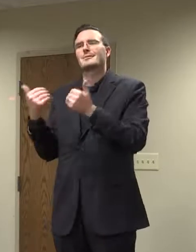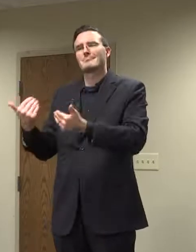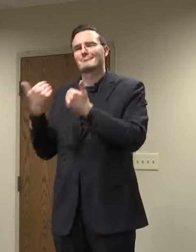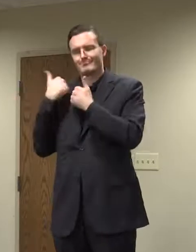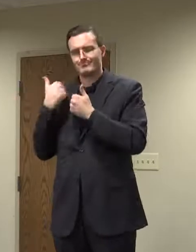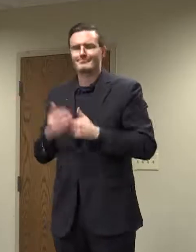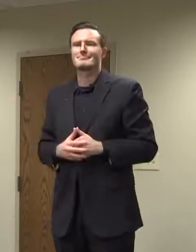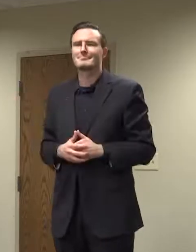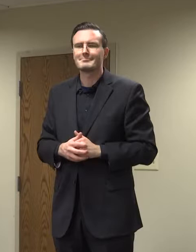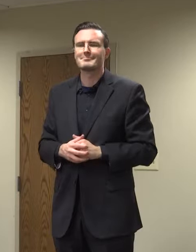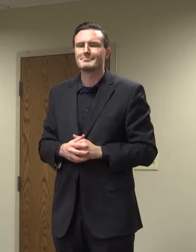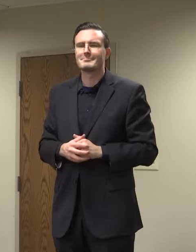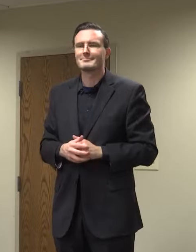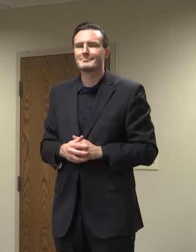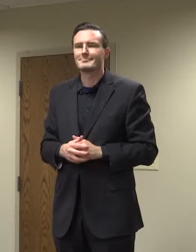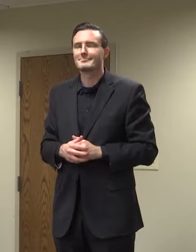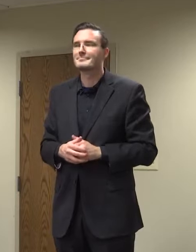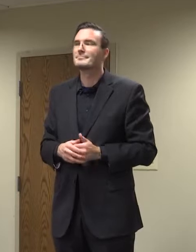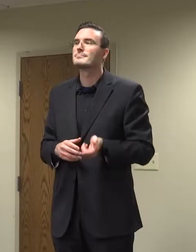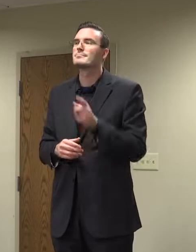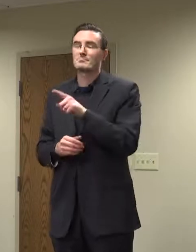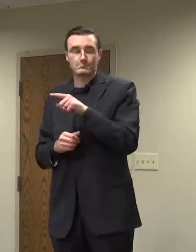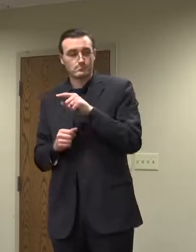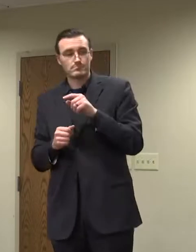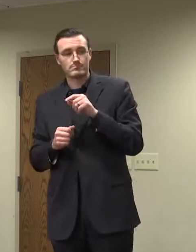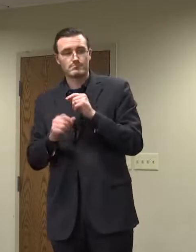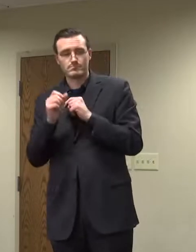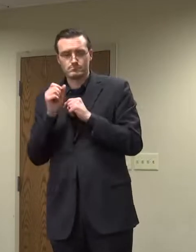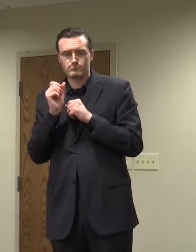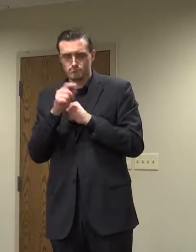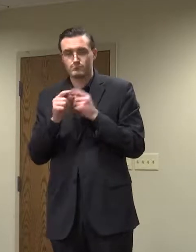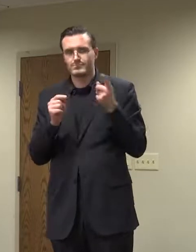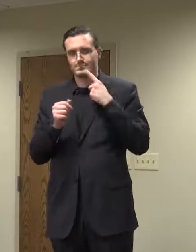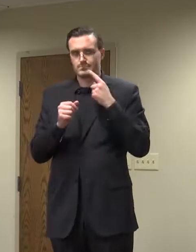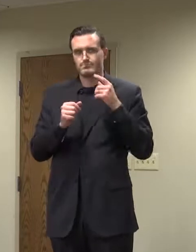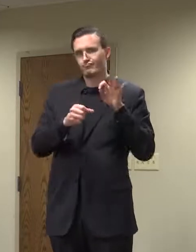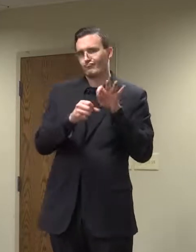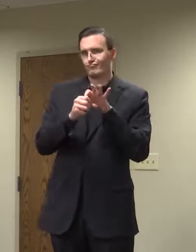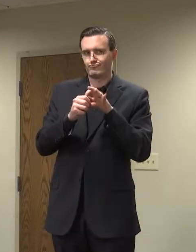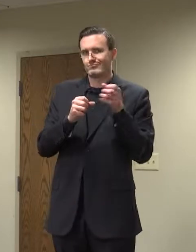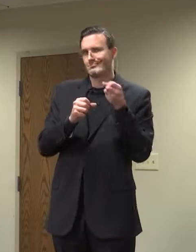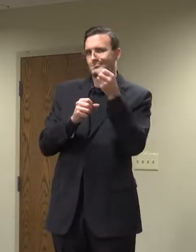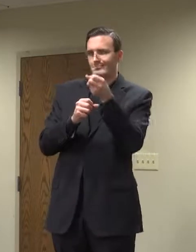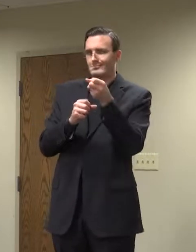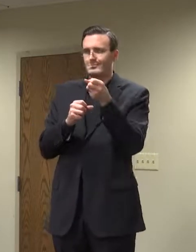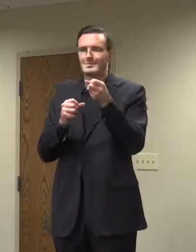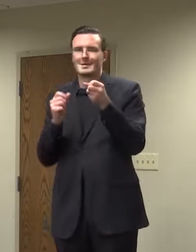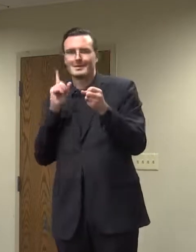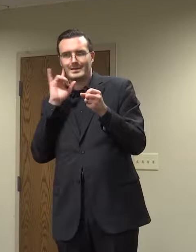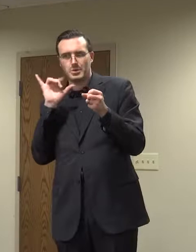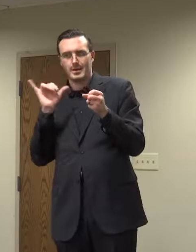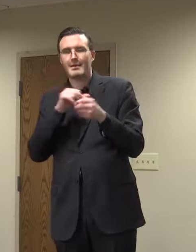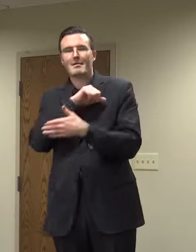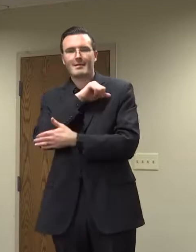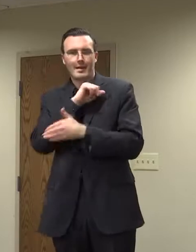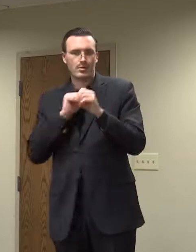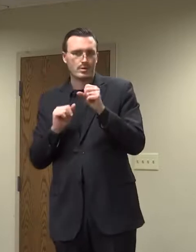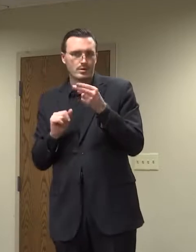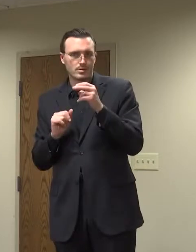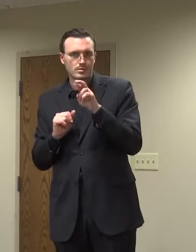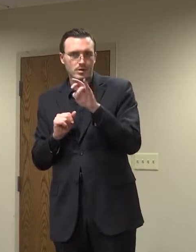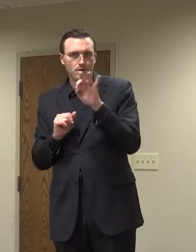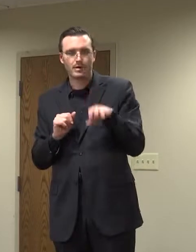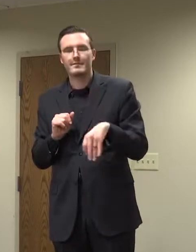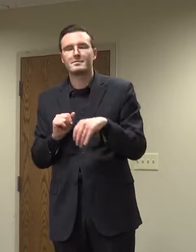about the elected officials there, with their potentially being at least looking at the advertisement for this, the county sheriff, the Loves Park